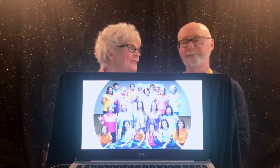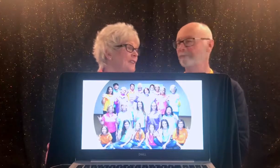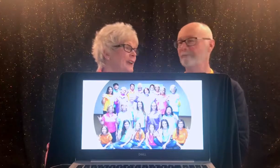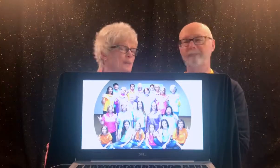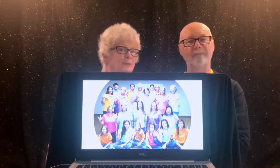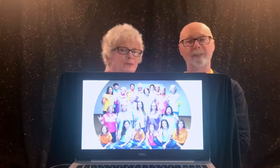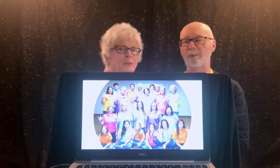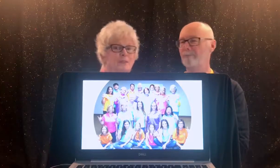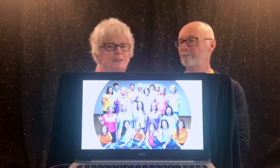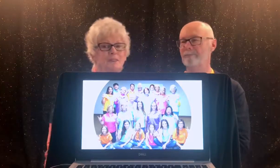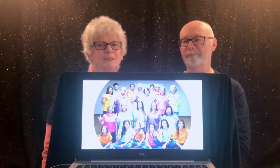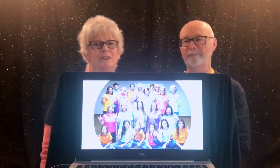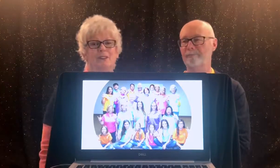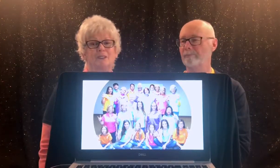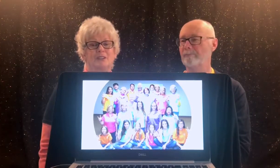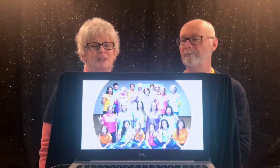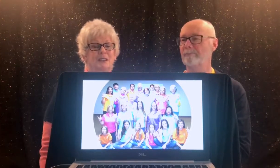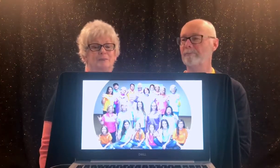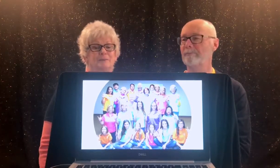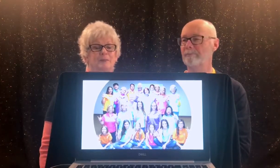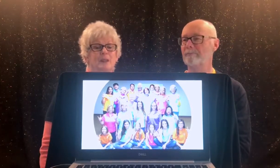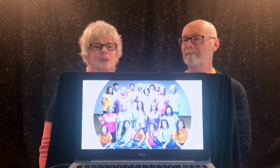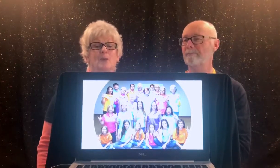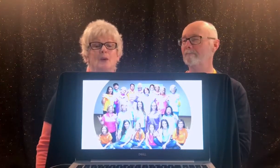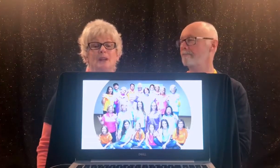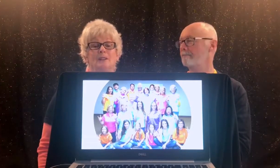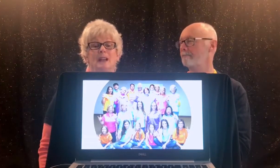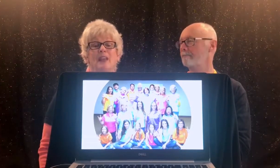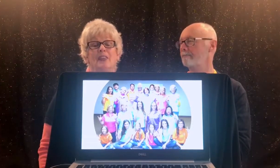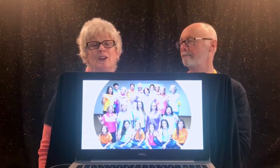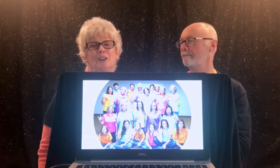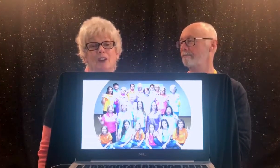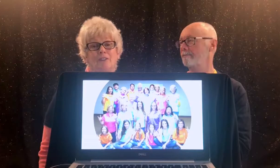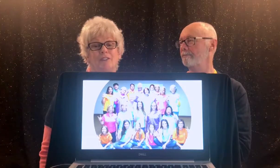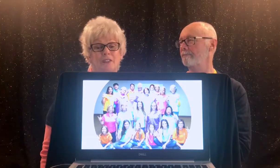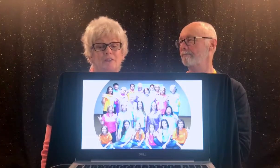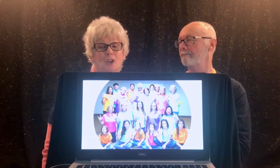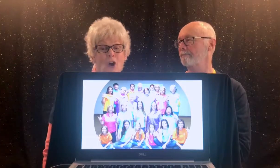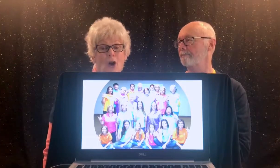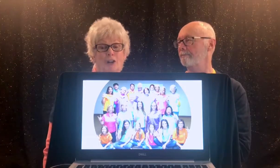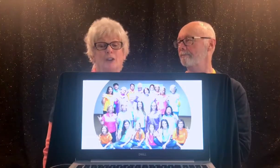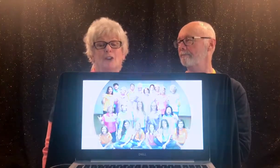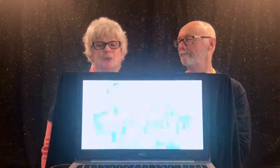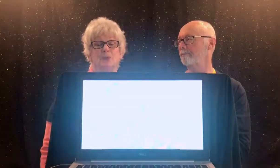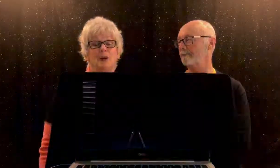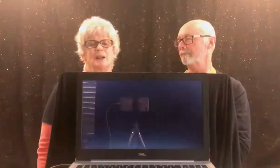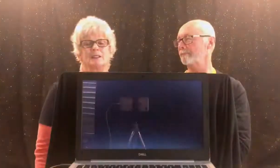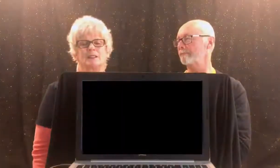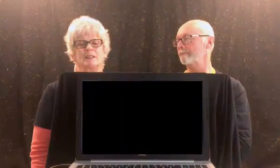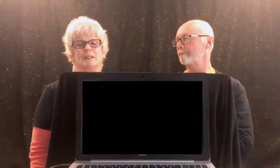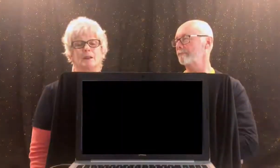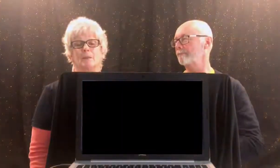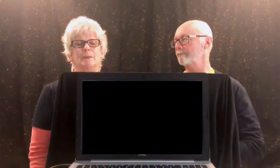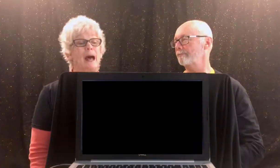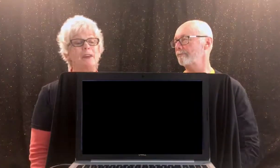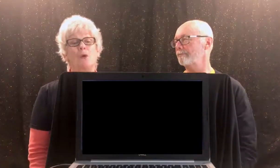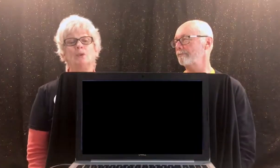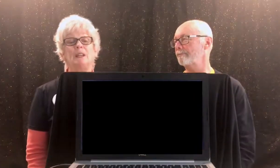of that before we lost Jay. Well, their love lives on through us, not only